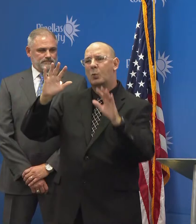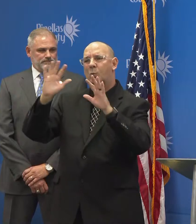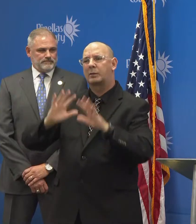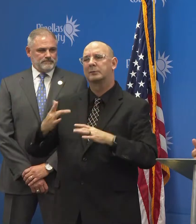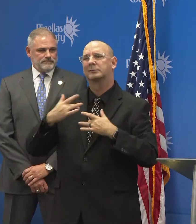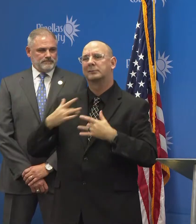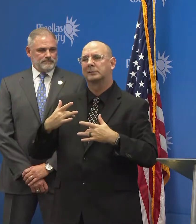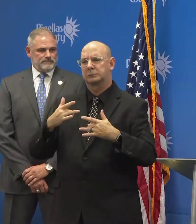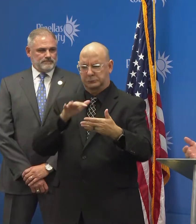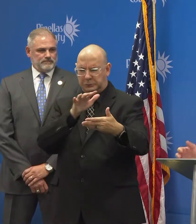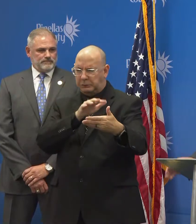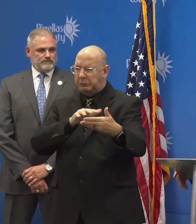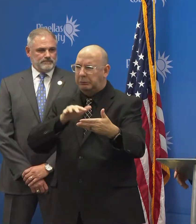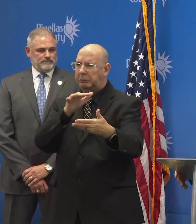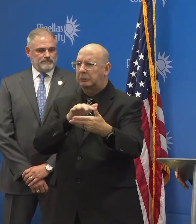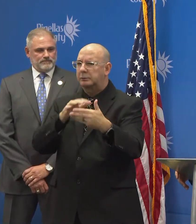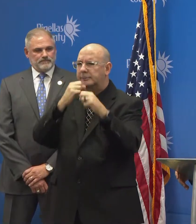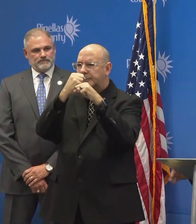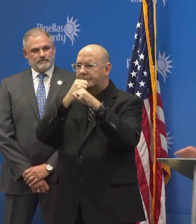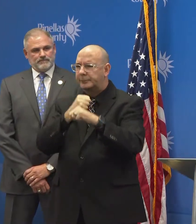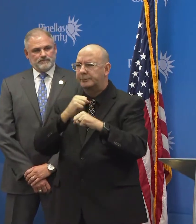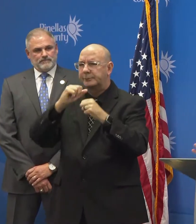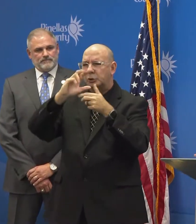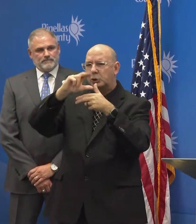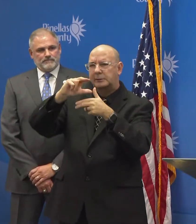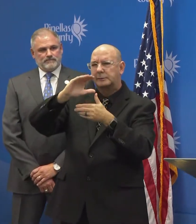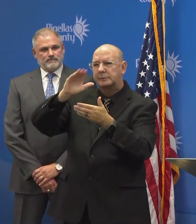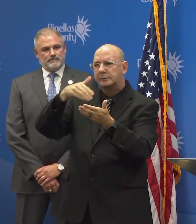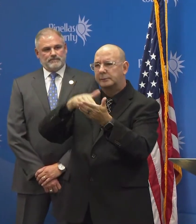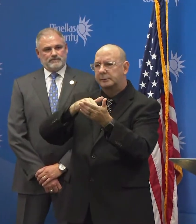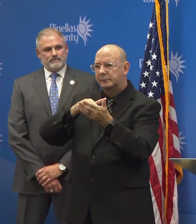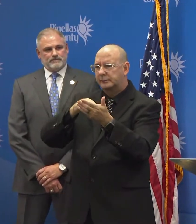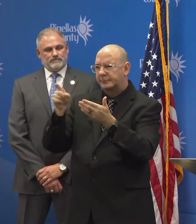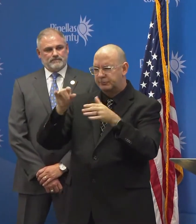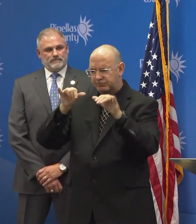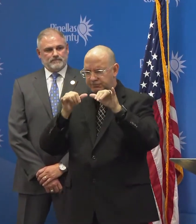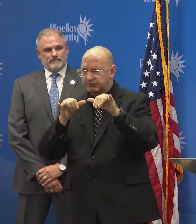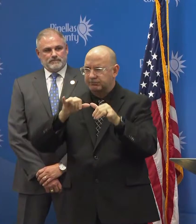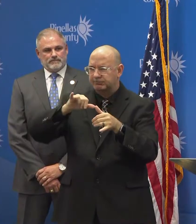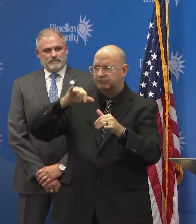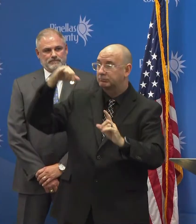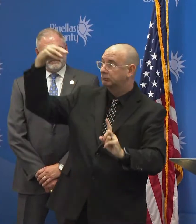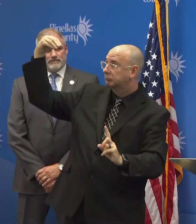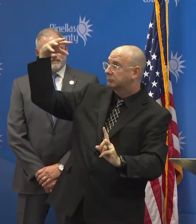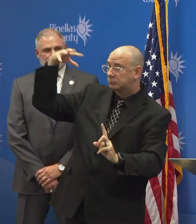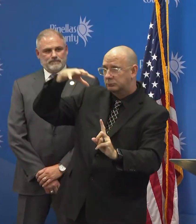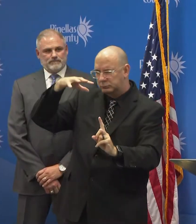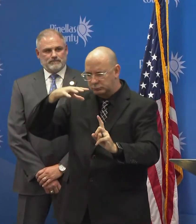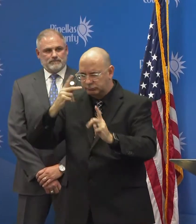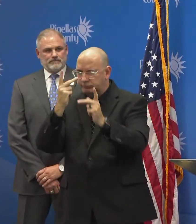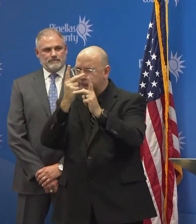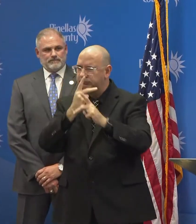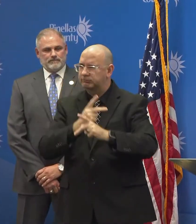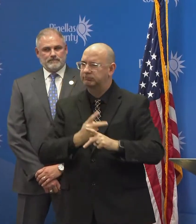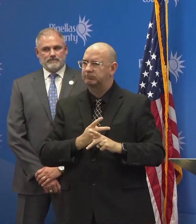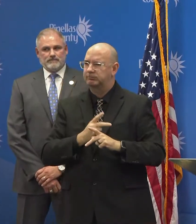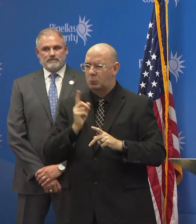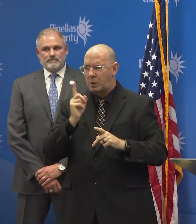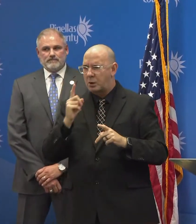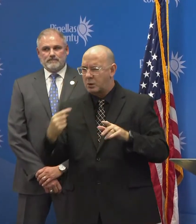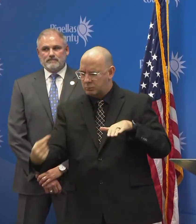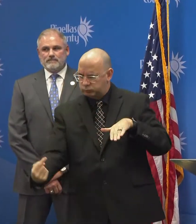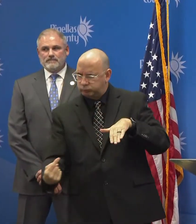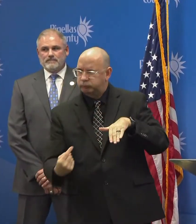Center is kind of splitting the difference sometimes between all of those. And what we had seen up until today was